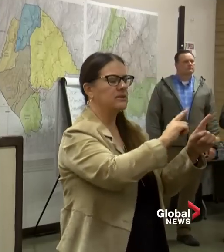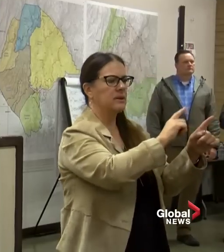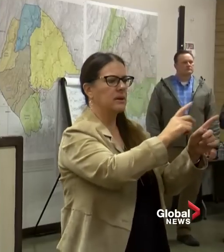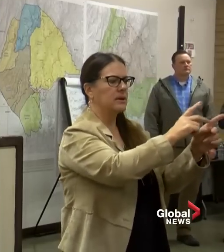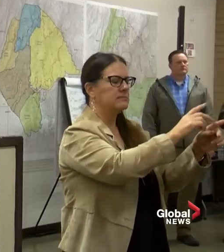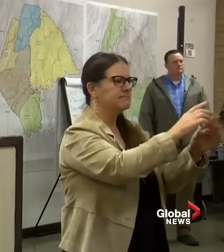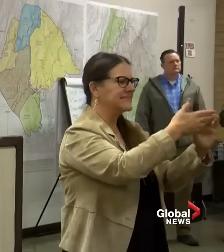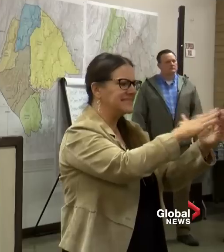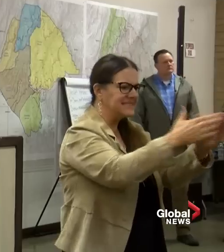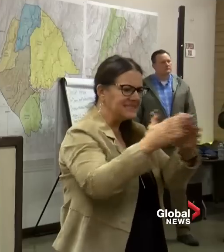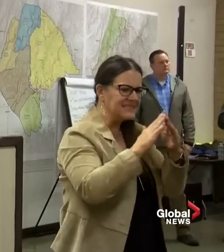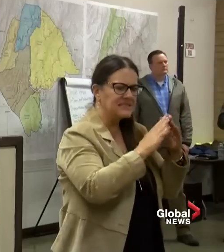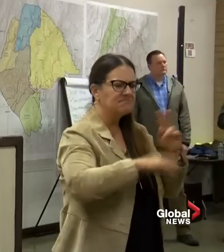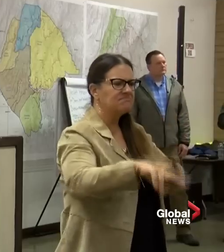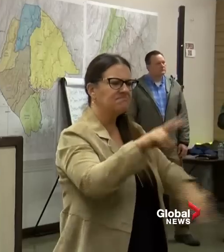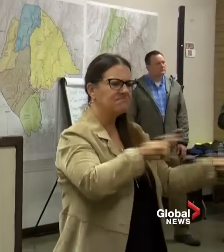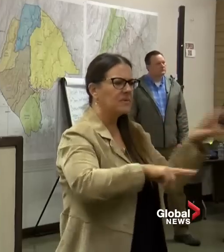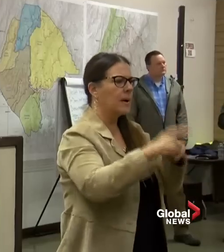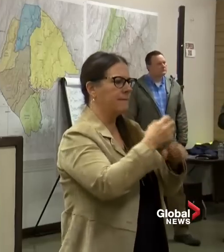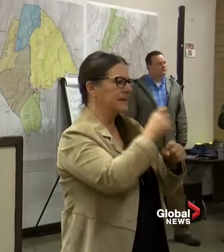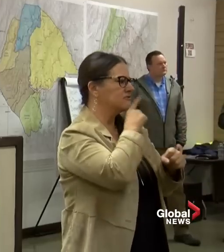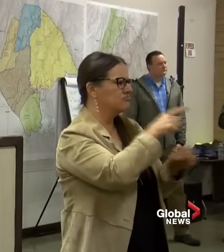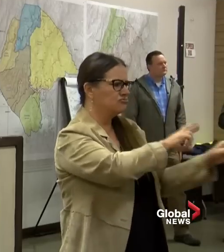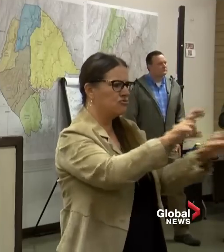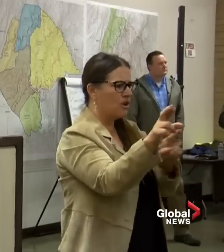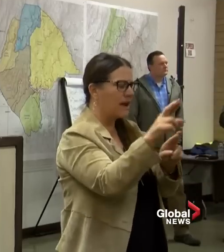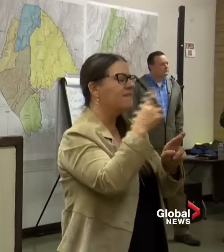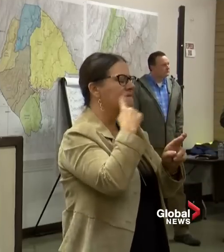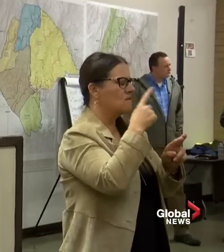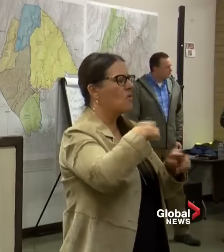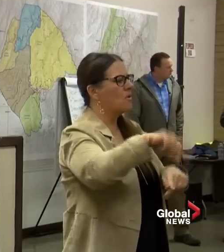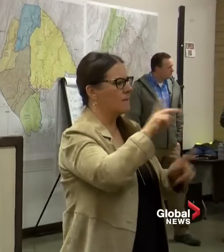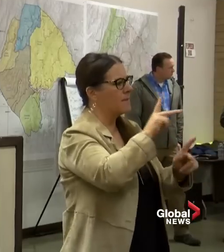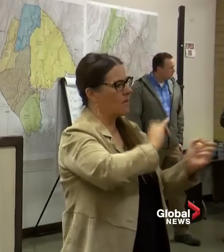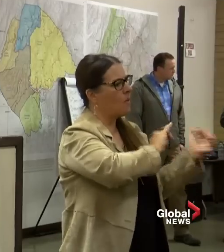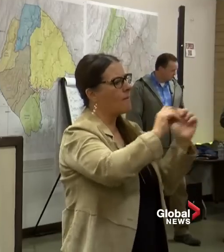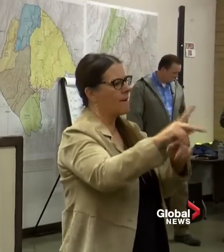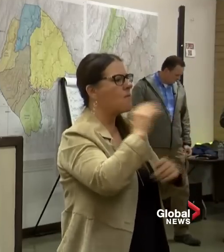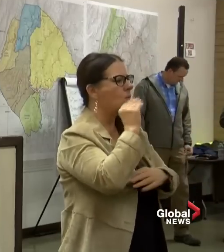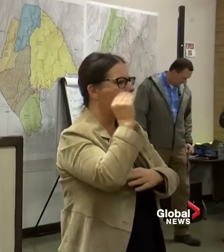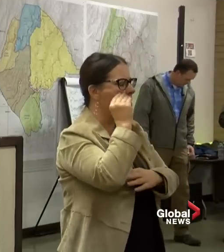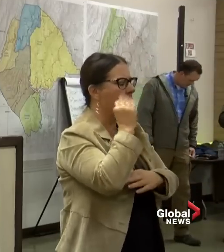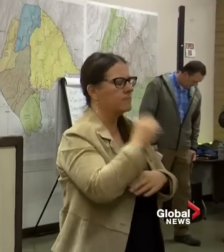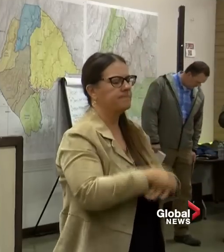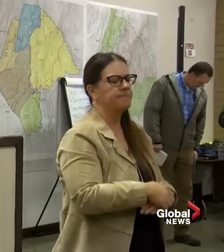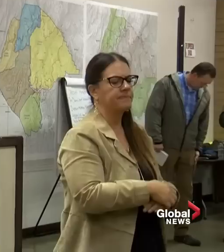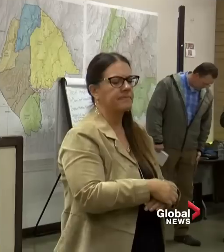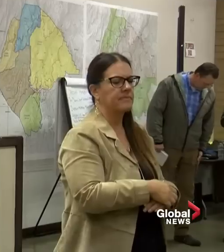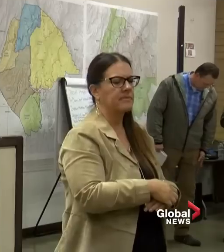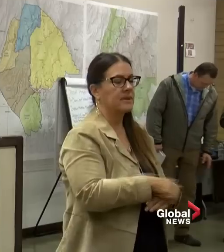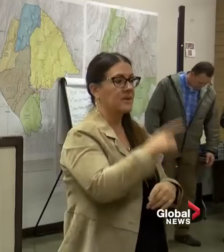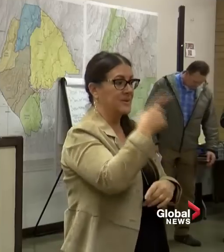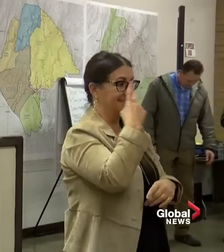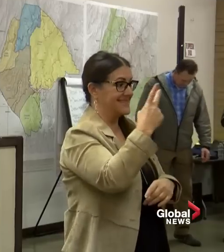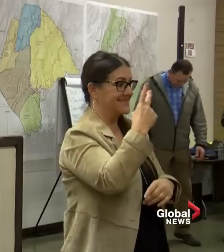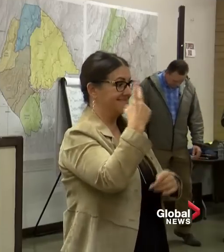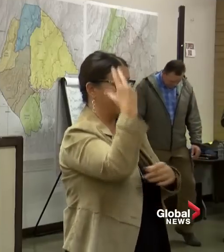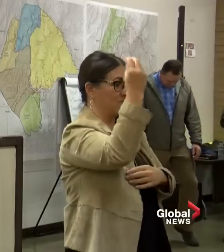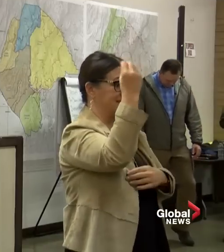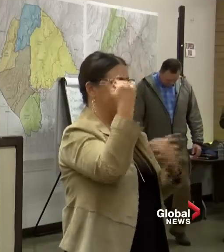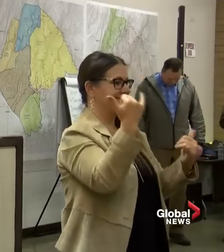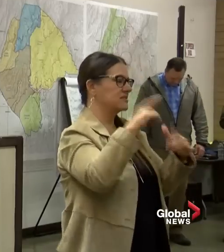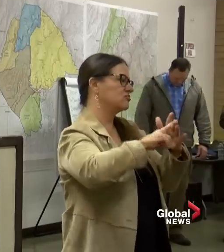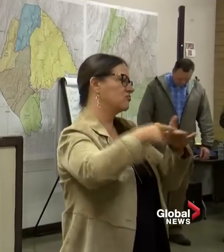re-entry, and make sure that they're safe for people to go in. You see that it's raining outside,